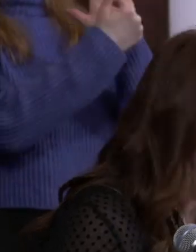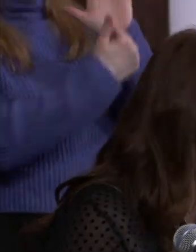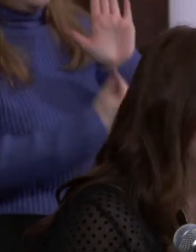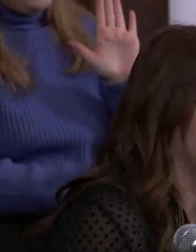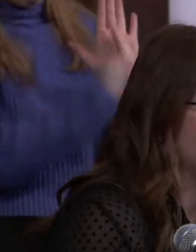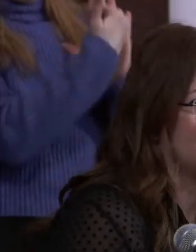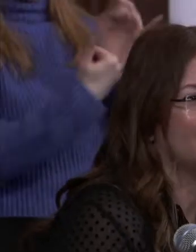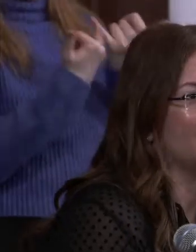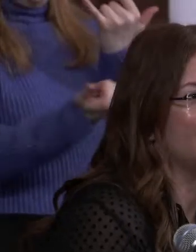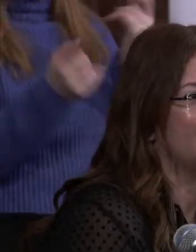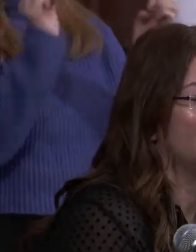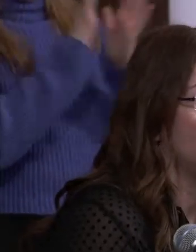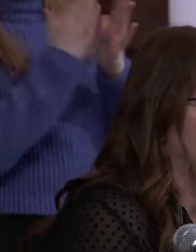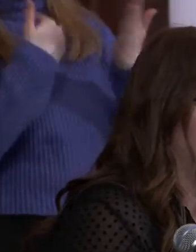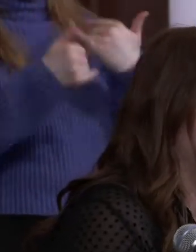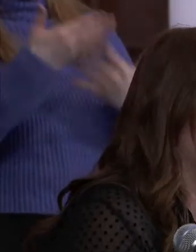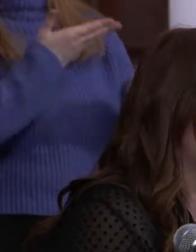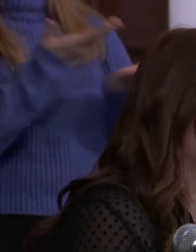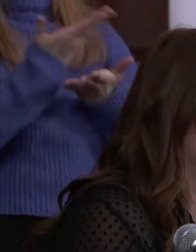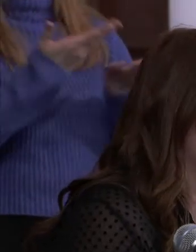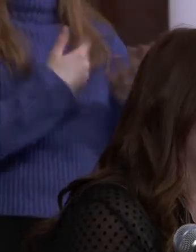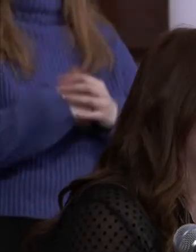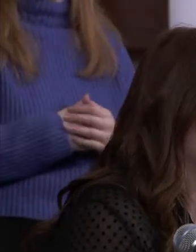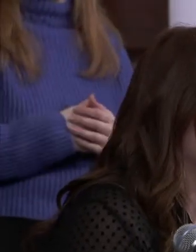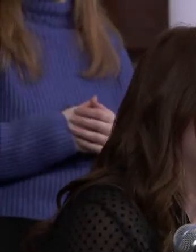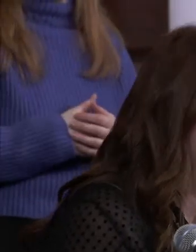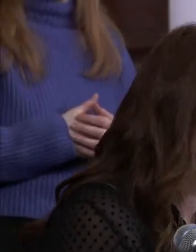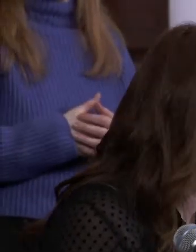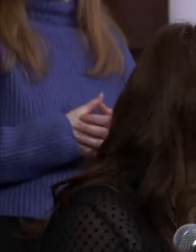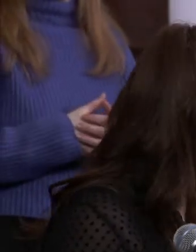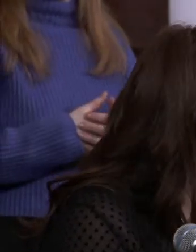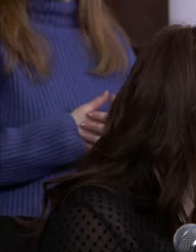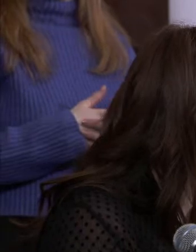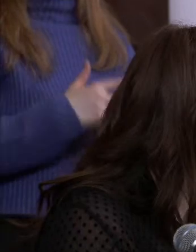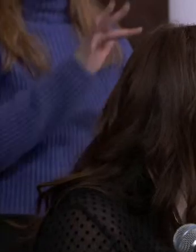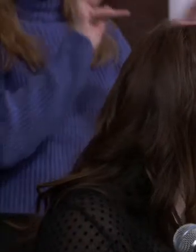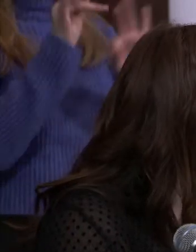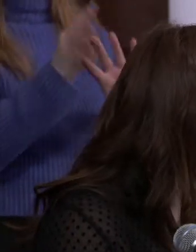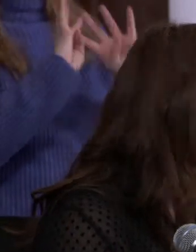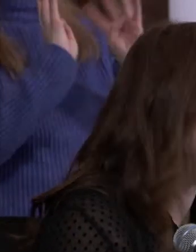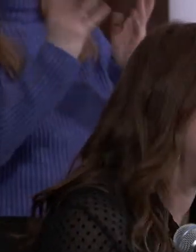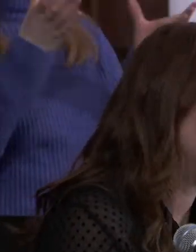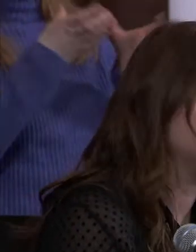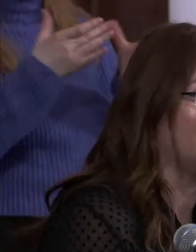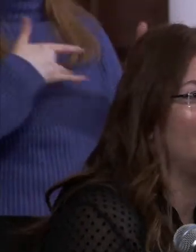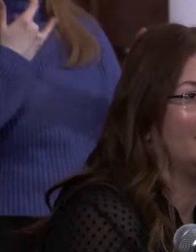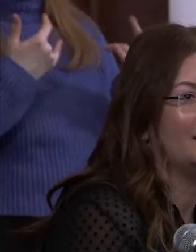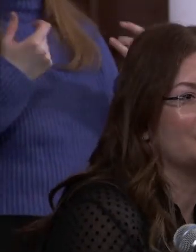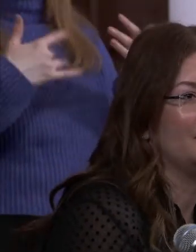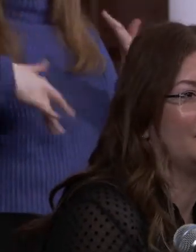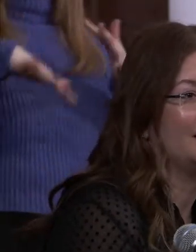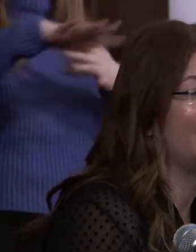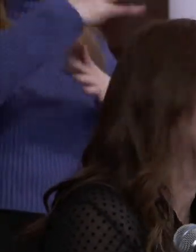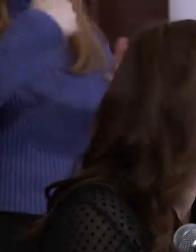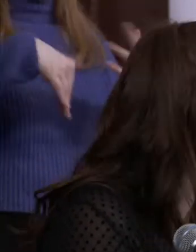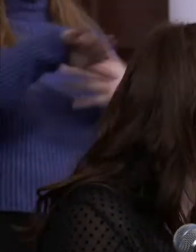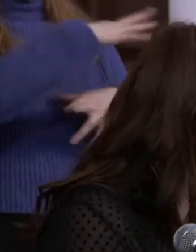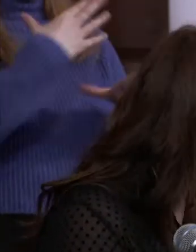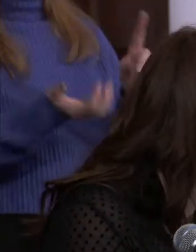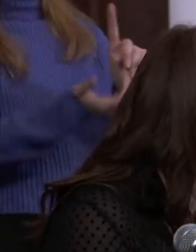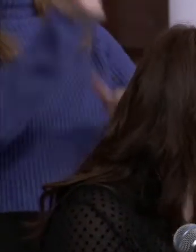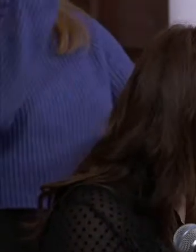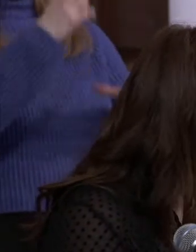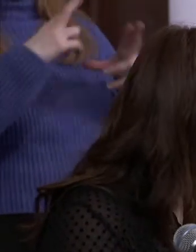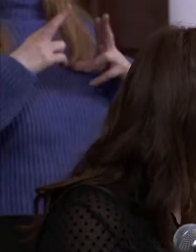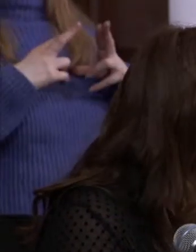we debated and we discussed it. And post-assembly, I think the general feeling is one of collective